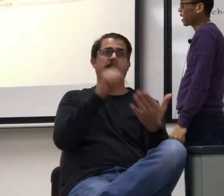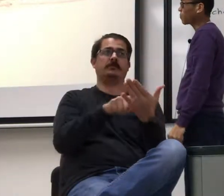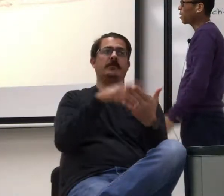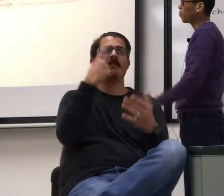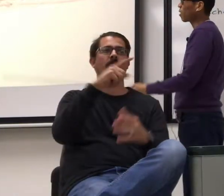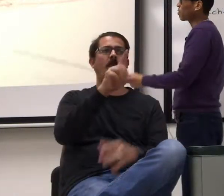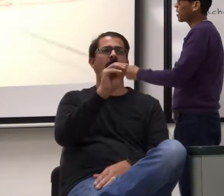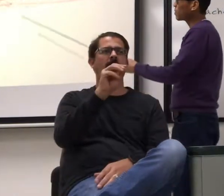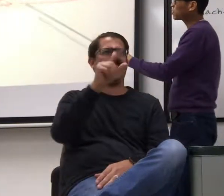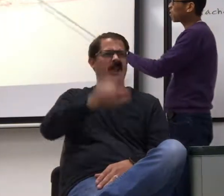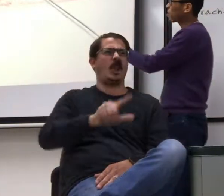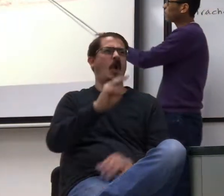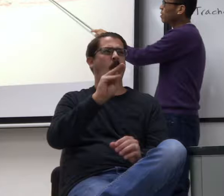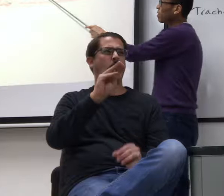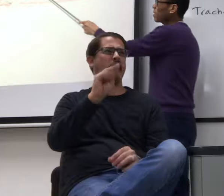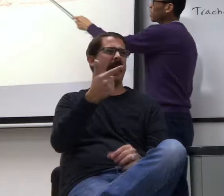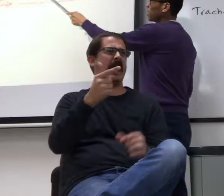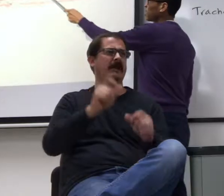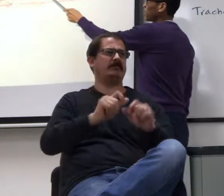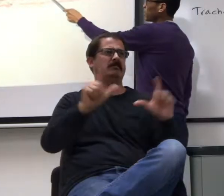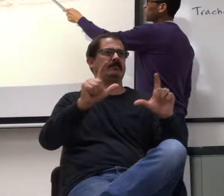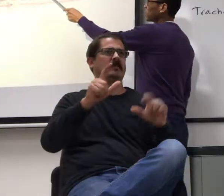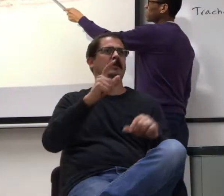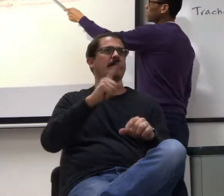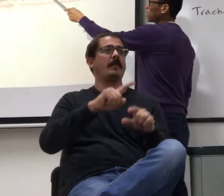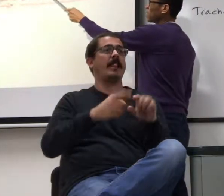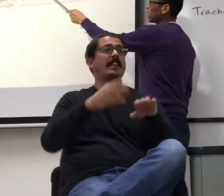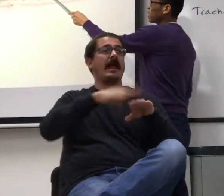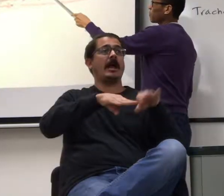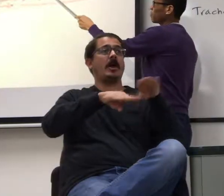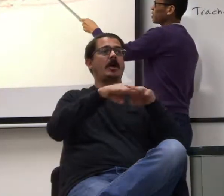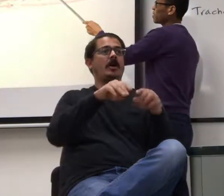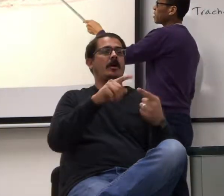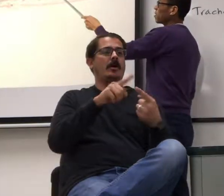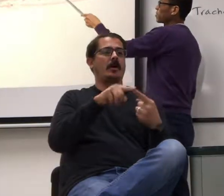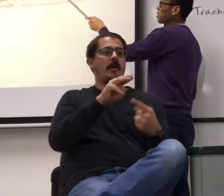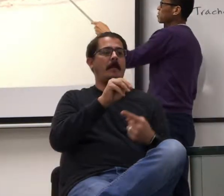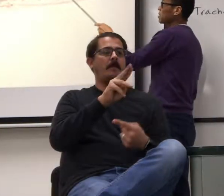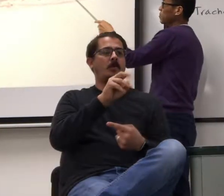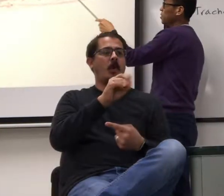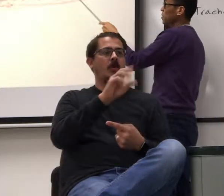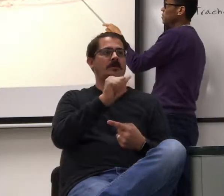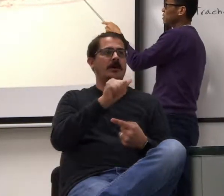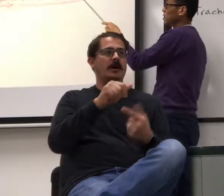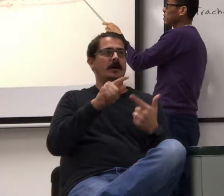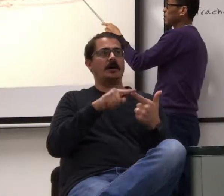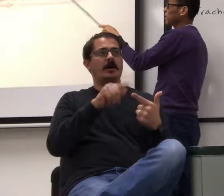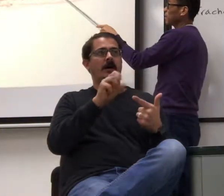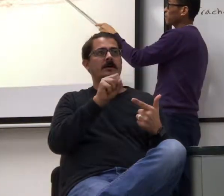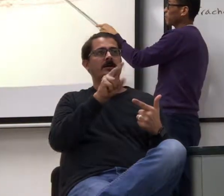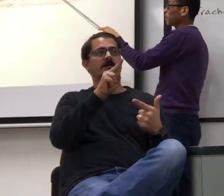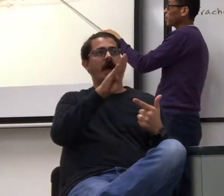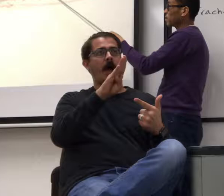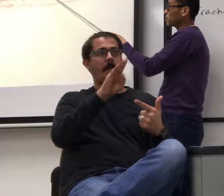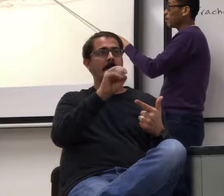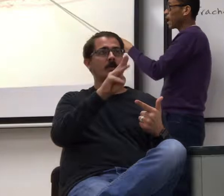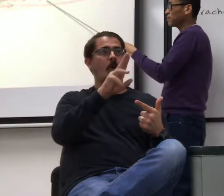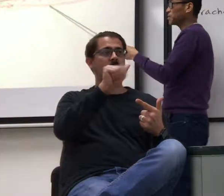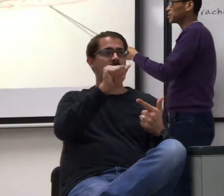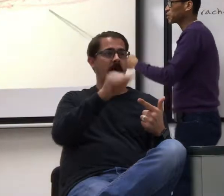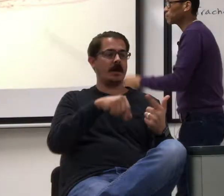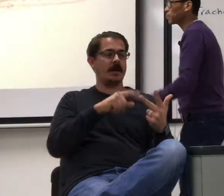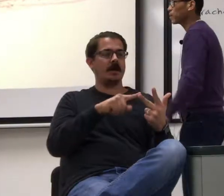low mag. But our layers are mucosa. From here to here is all submucosa. And then from here to here is